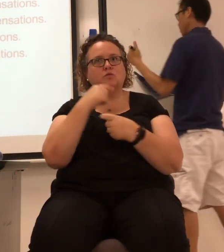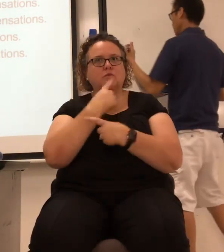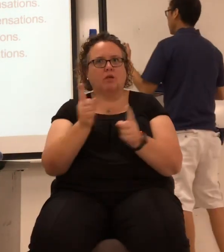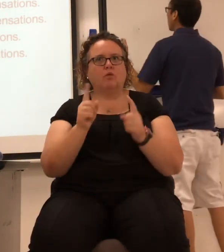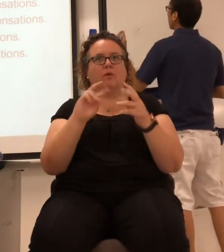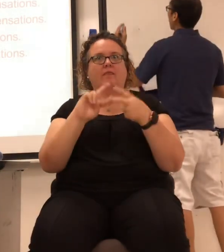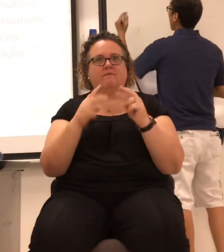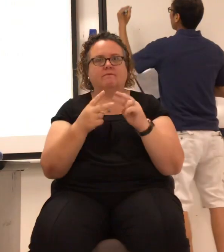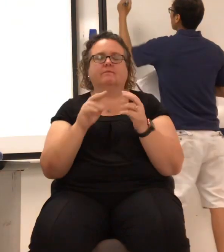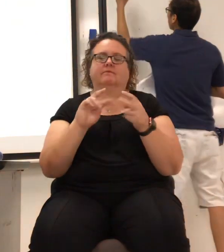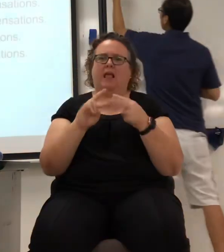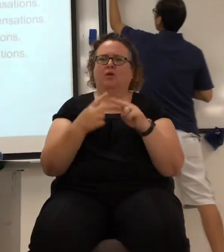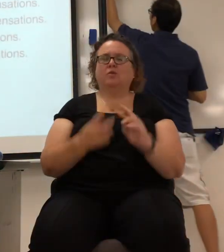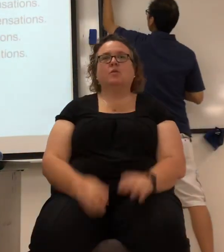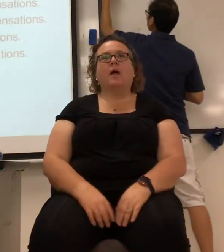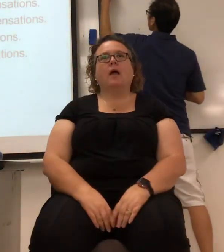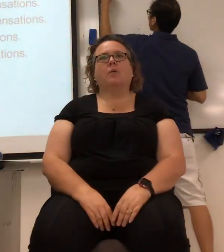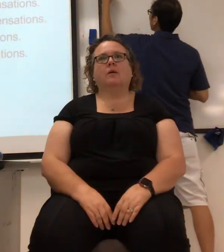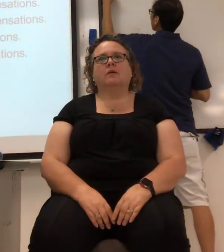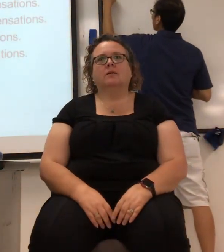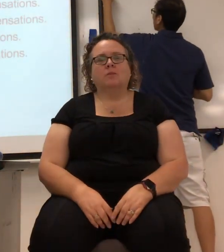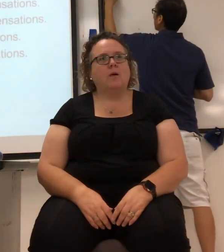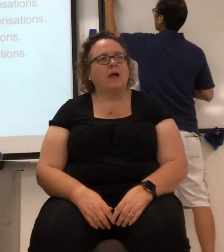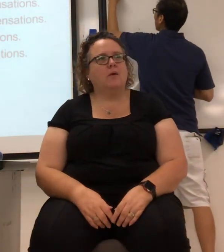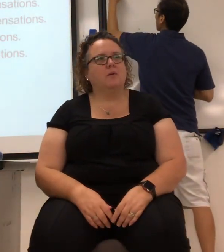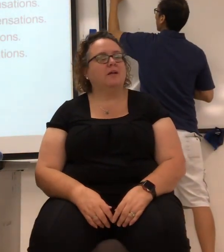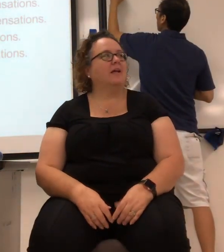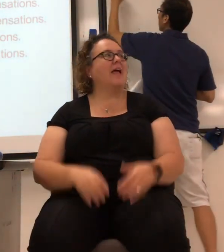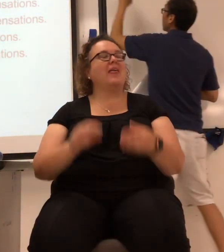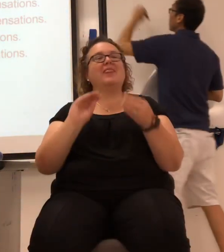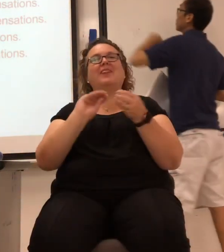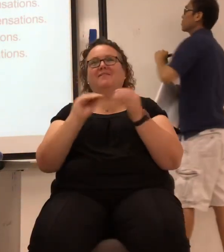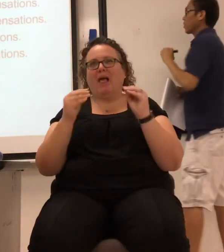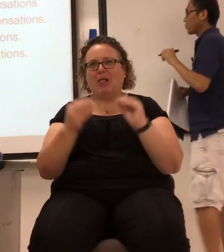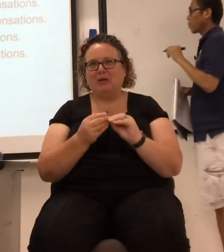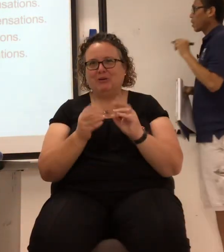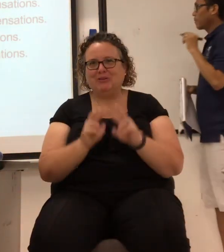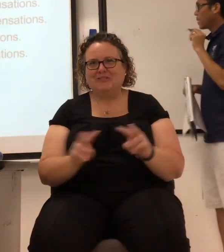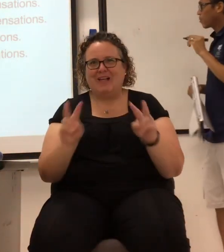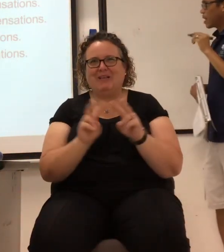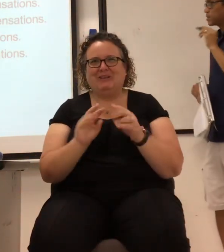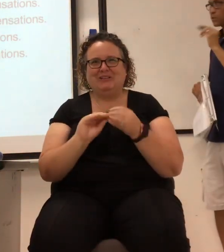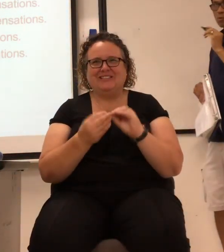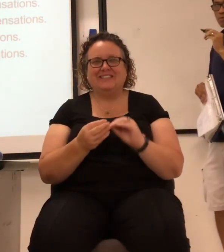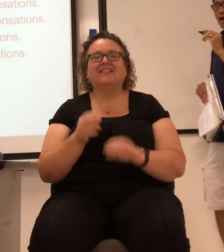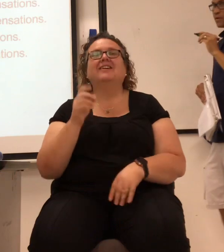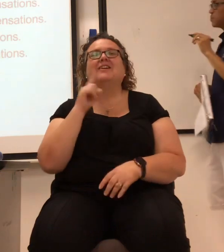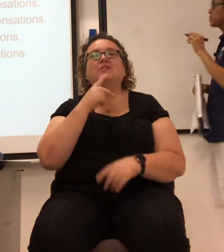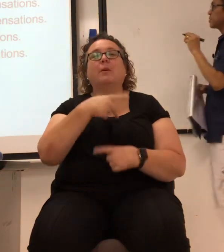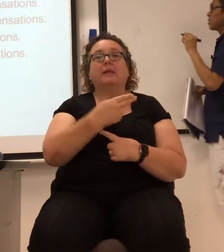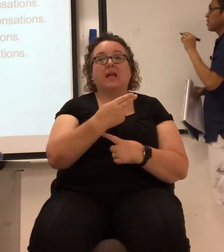So your author calls this sleuthing, and I'm teaching right from the book. I'll give you a page number later if you want me to, but let me do some